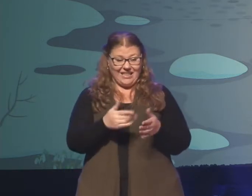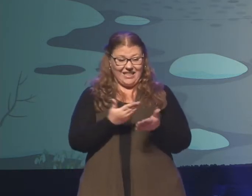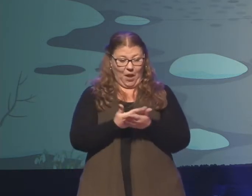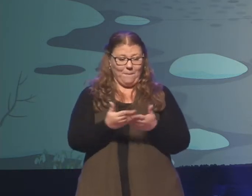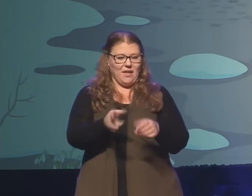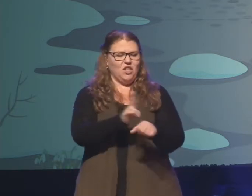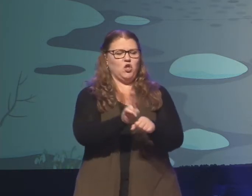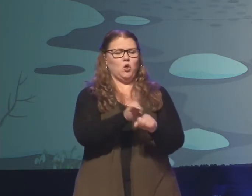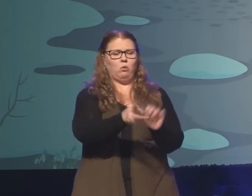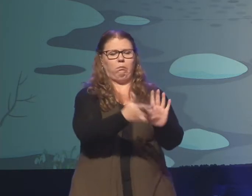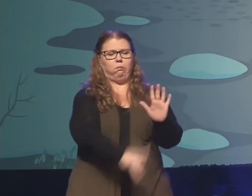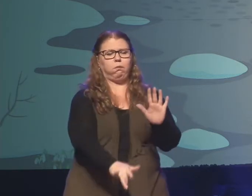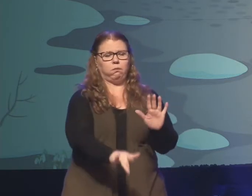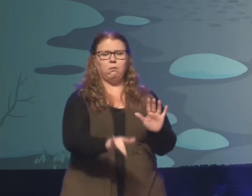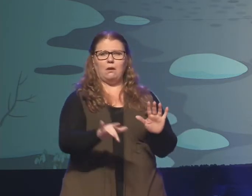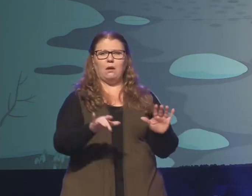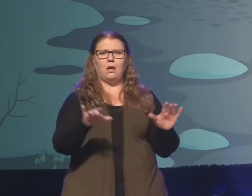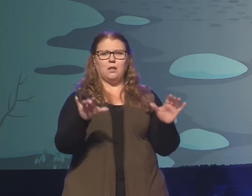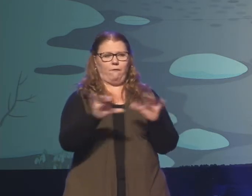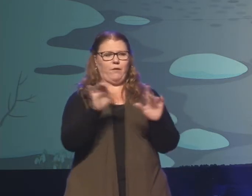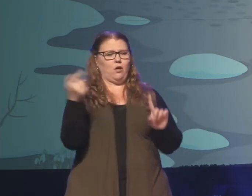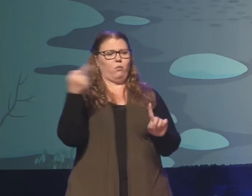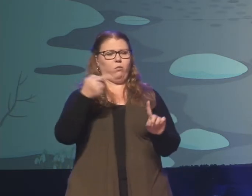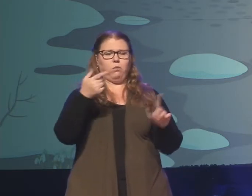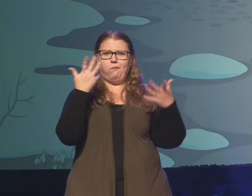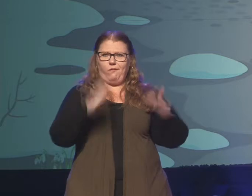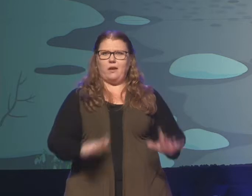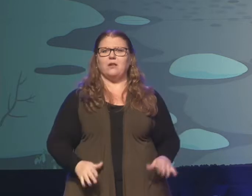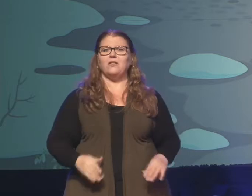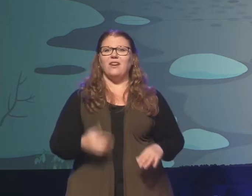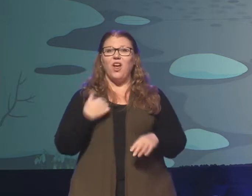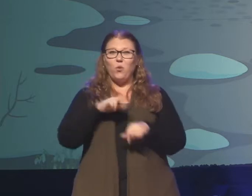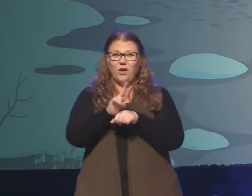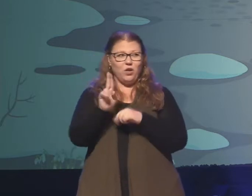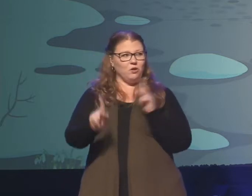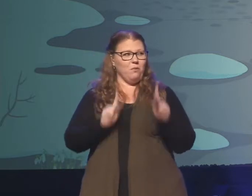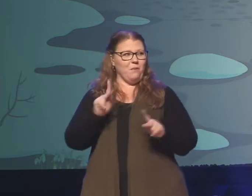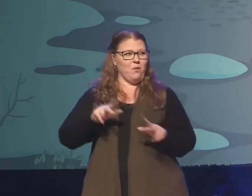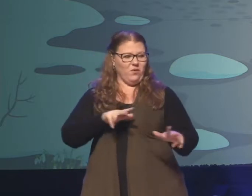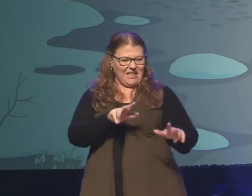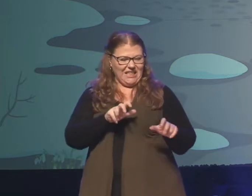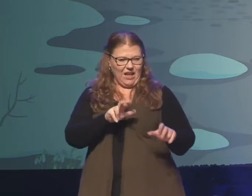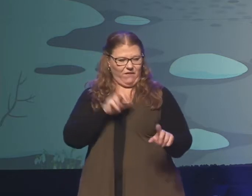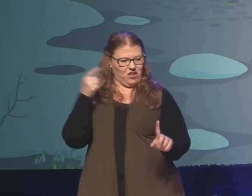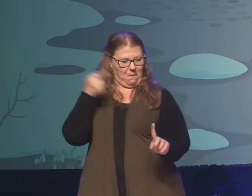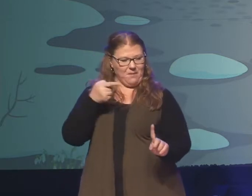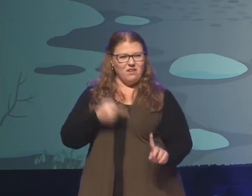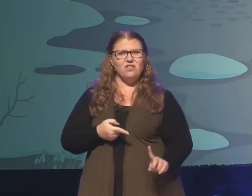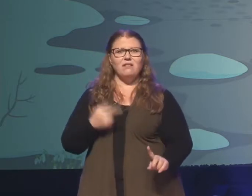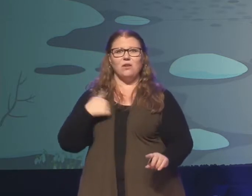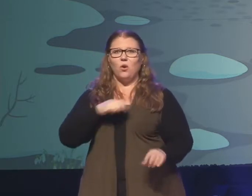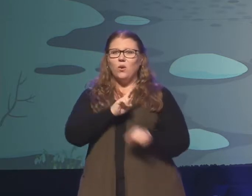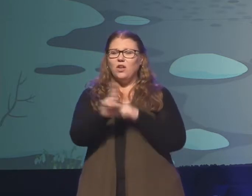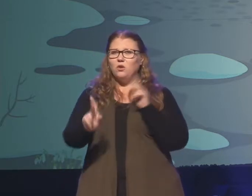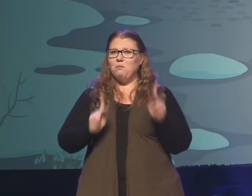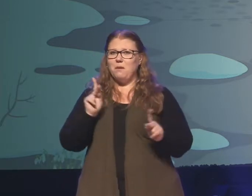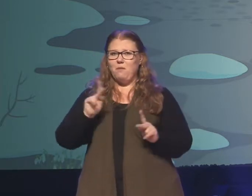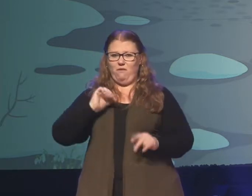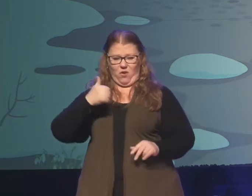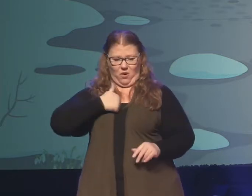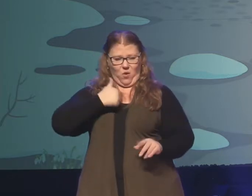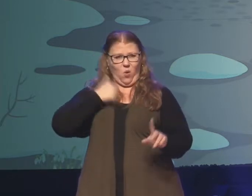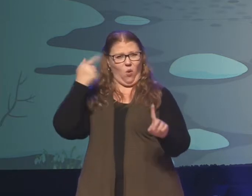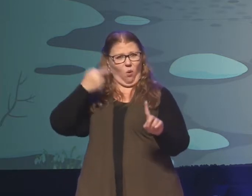get something done. And when we use people for our own selfish ambitions, when we use people for our